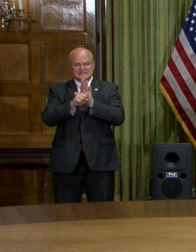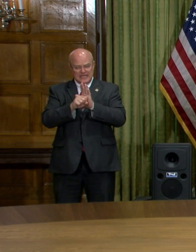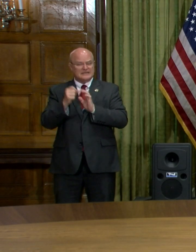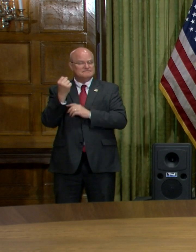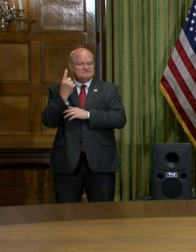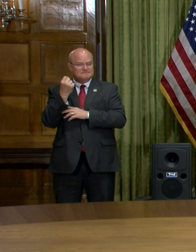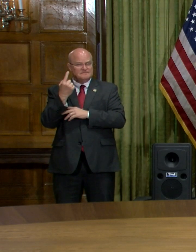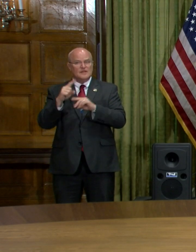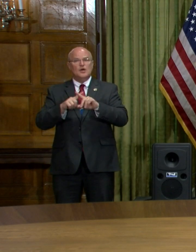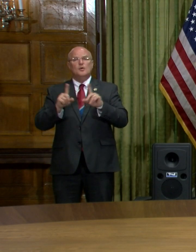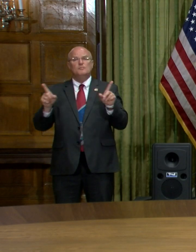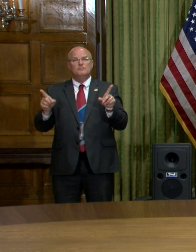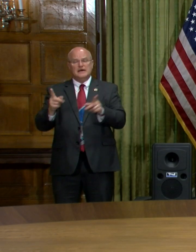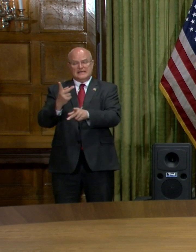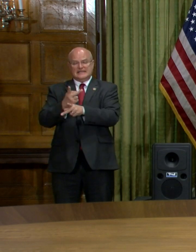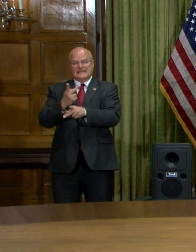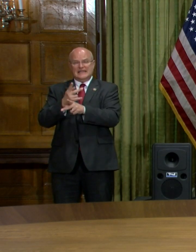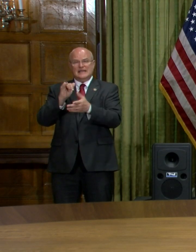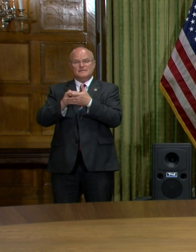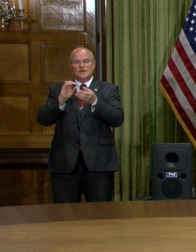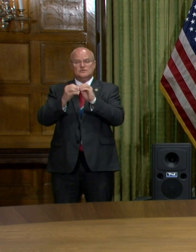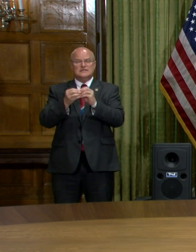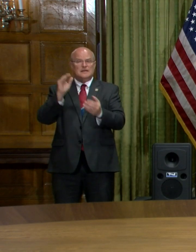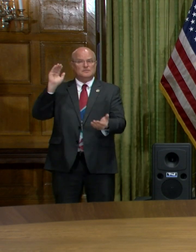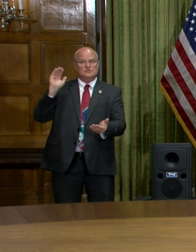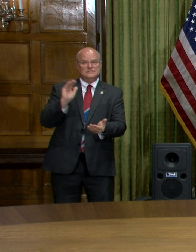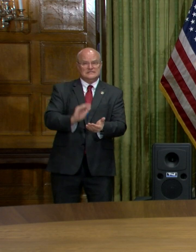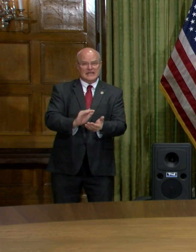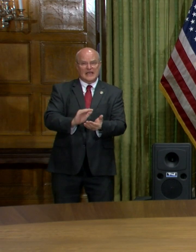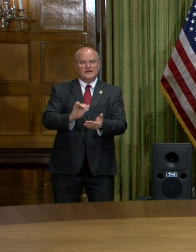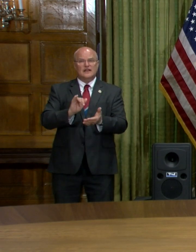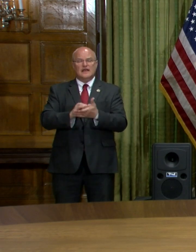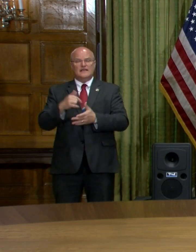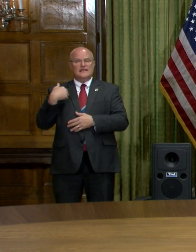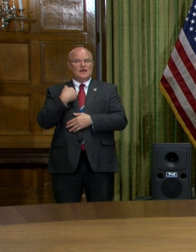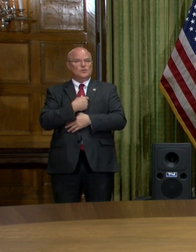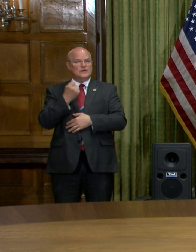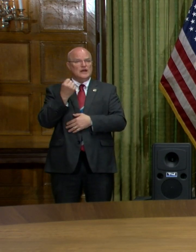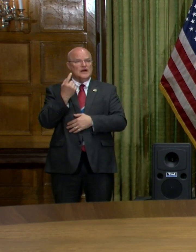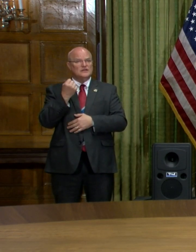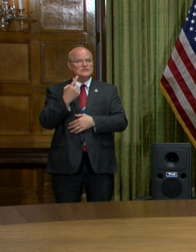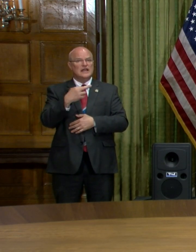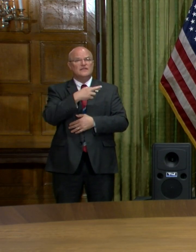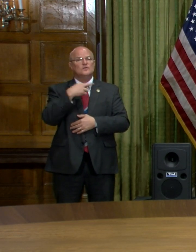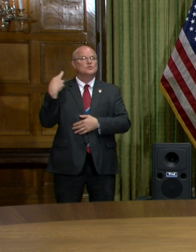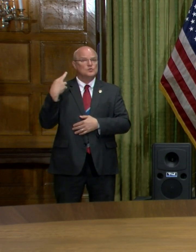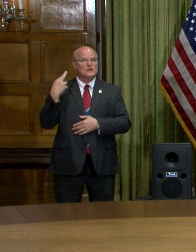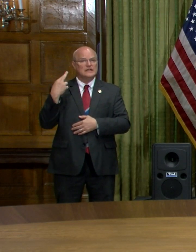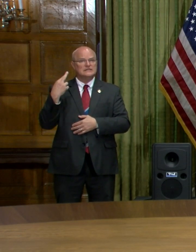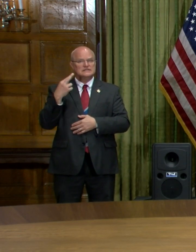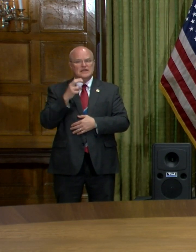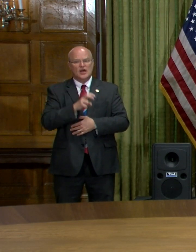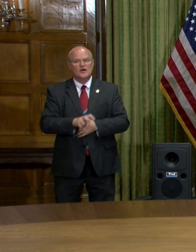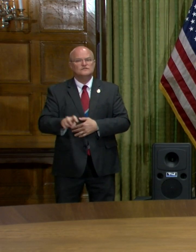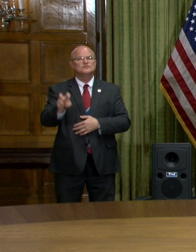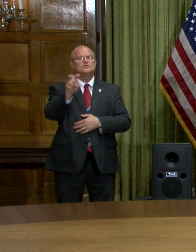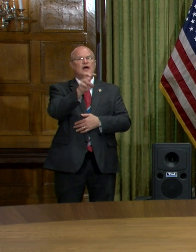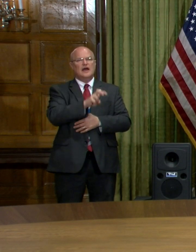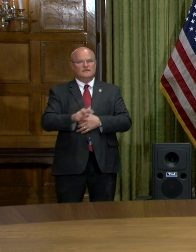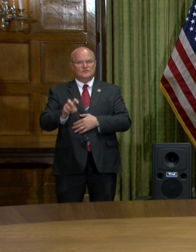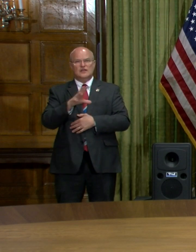let's make sure that we keep those numbers down and that we understand the risk of travel